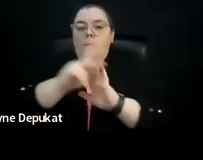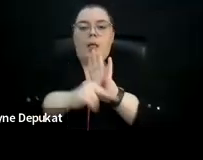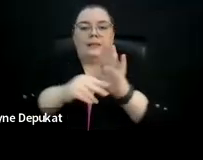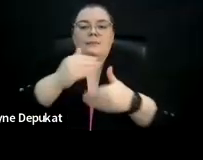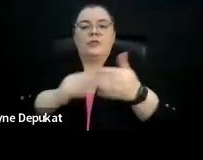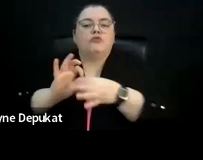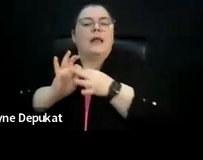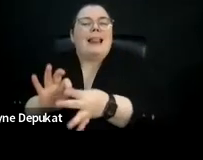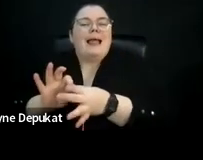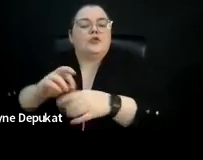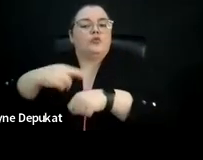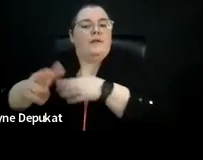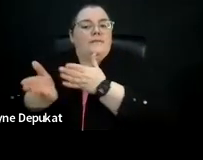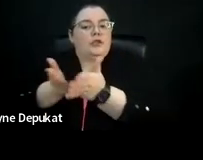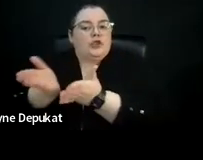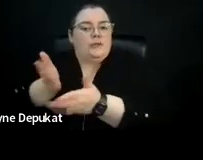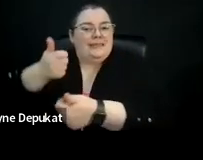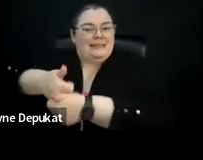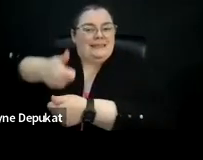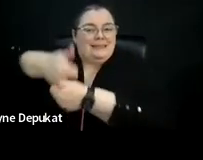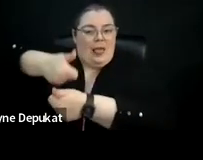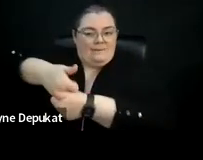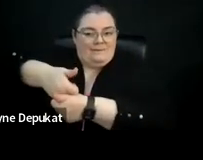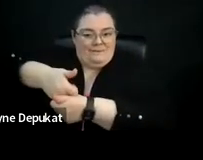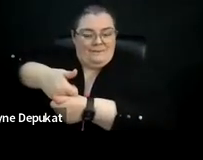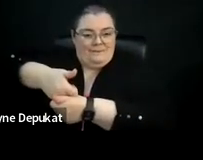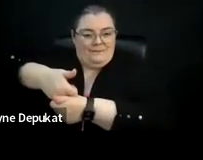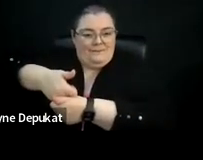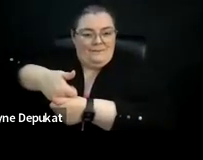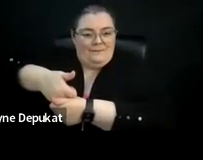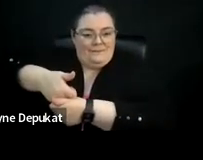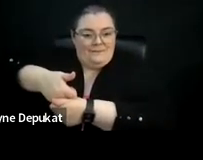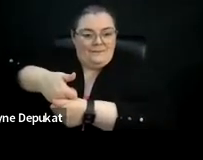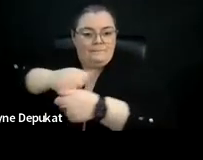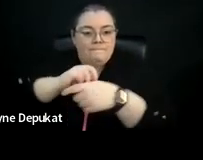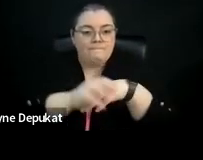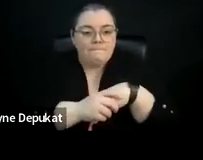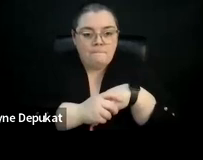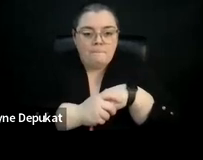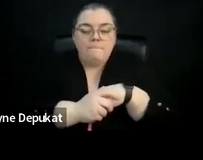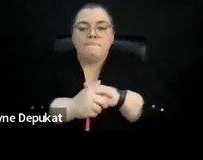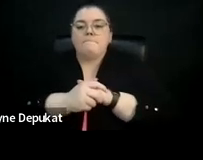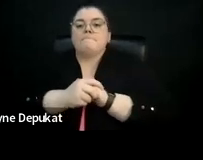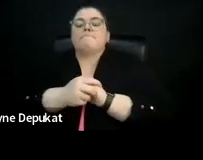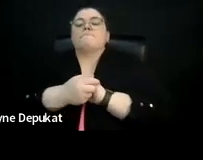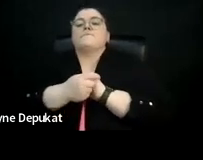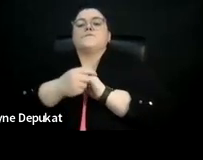But right, Amy's point is there are no procedures or policies in terms of how to serve, like the referral